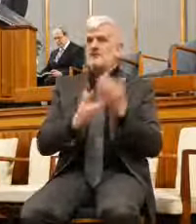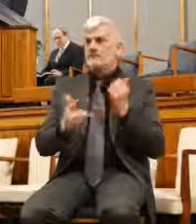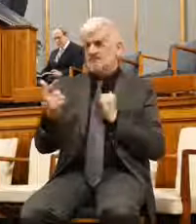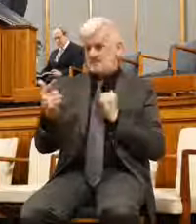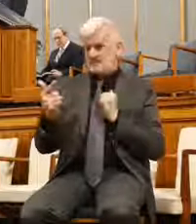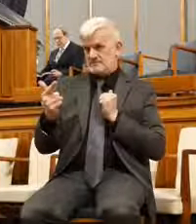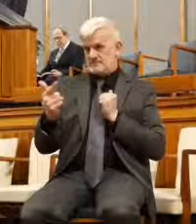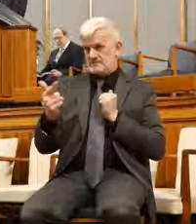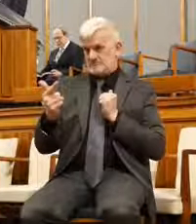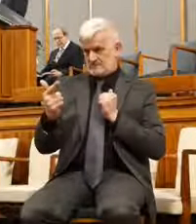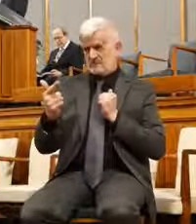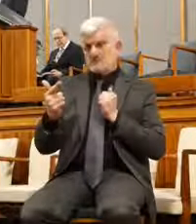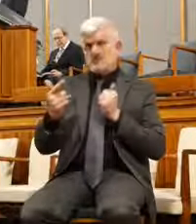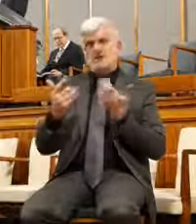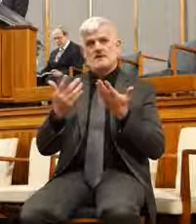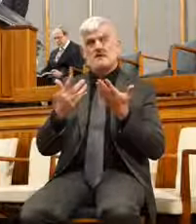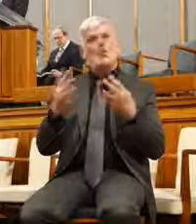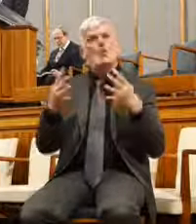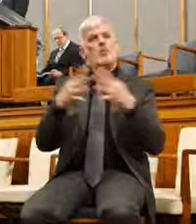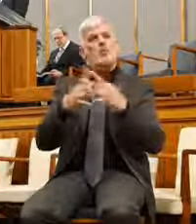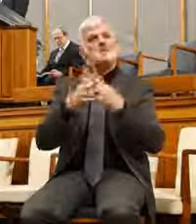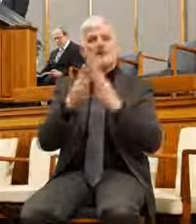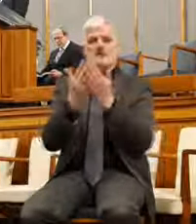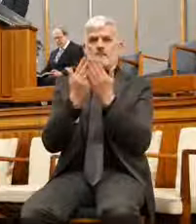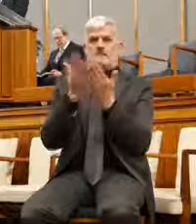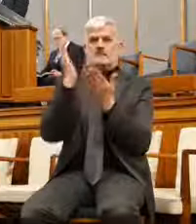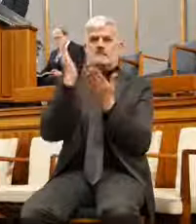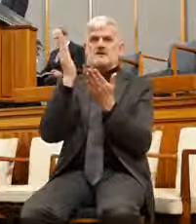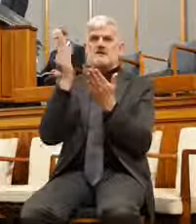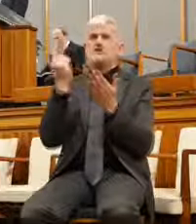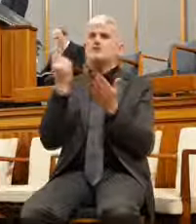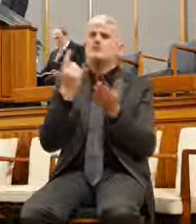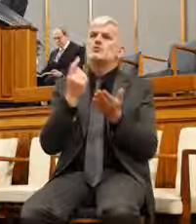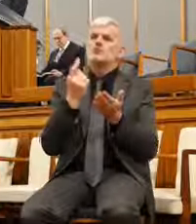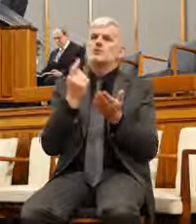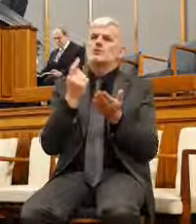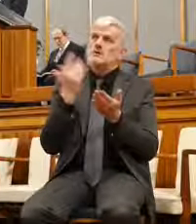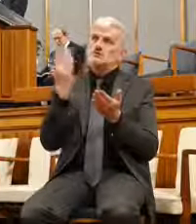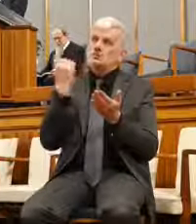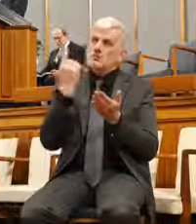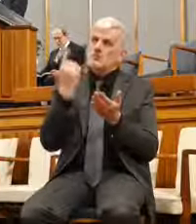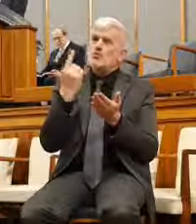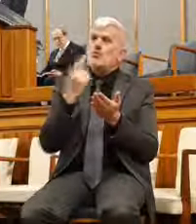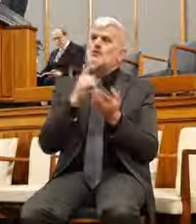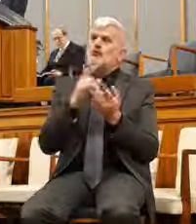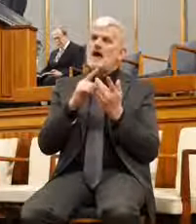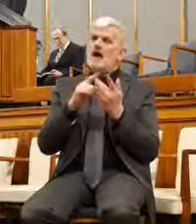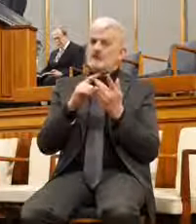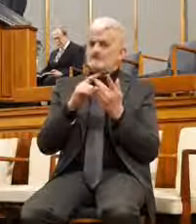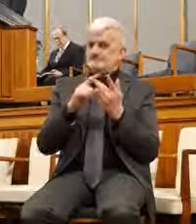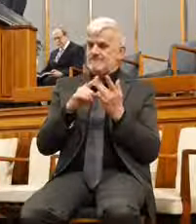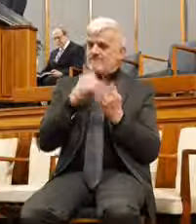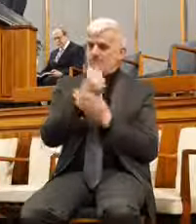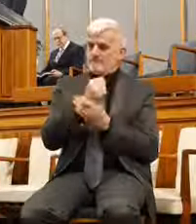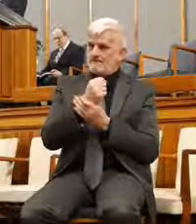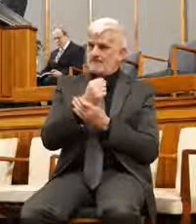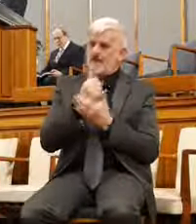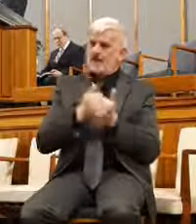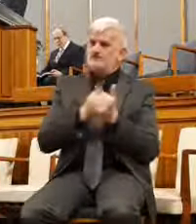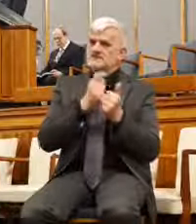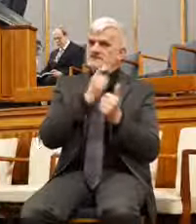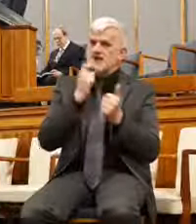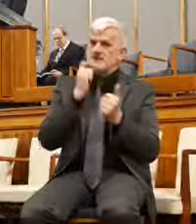7:30. Our Bible study is on Wednesday evening, when the preacher will be Pastor Ibrahim Mohammed, our assistant pastor. This